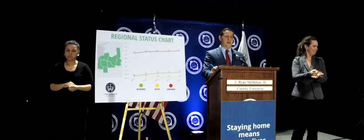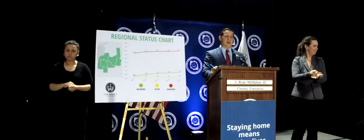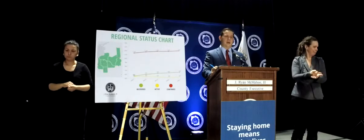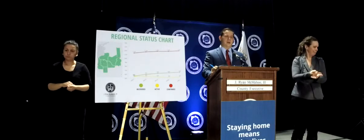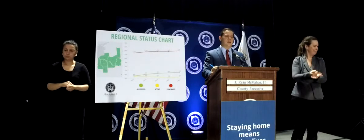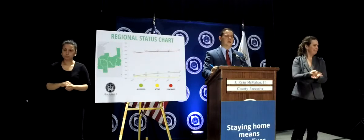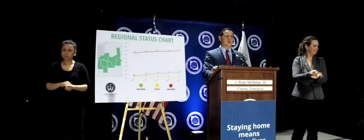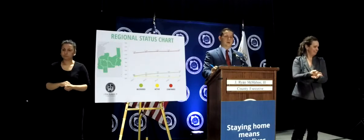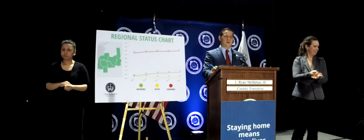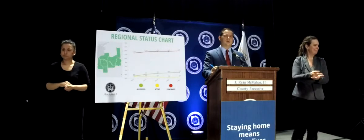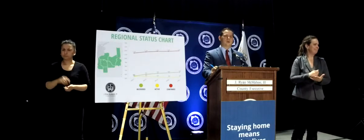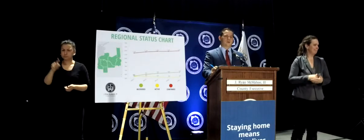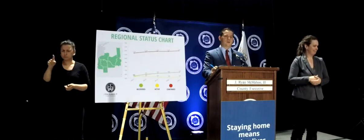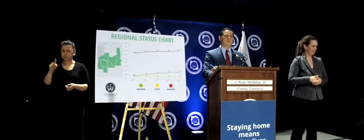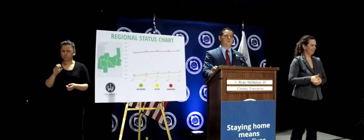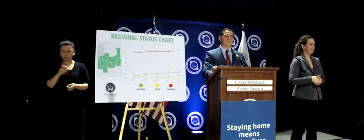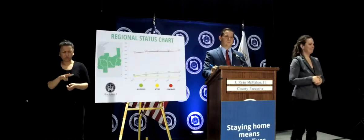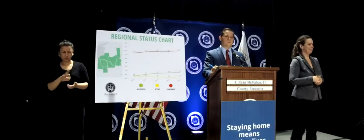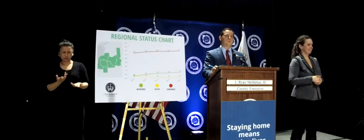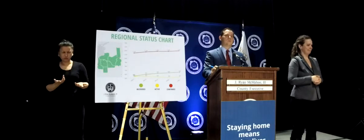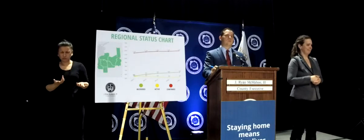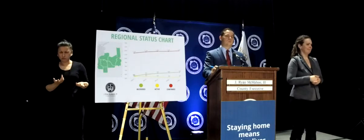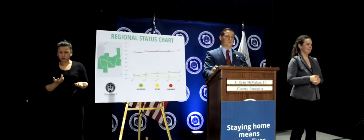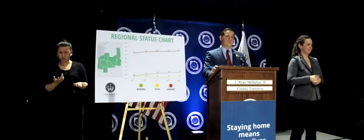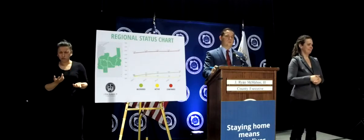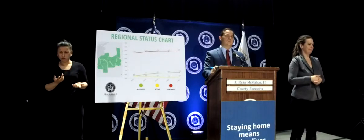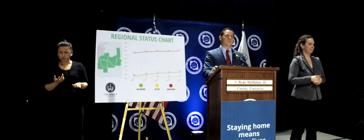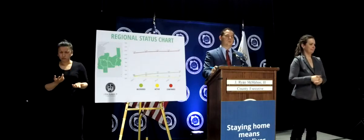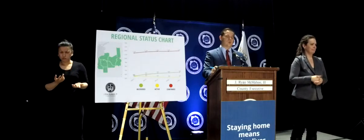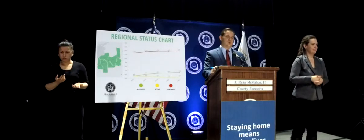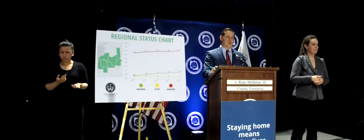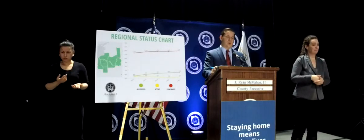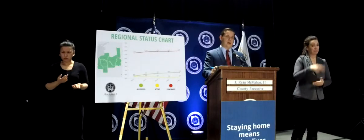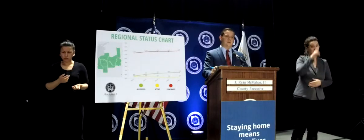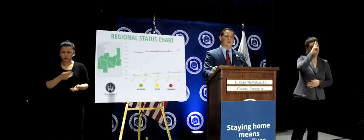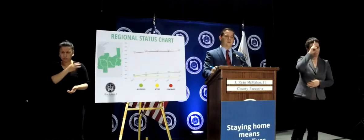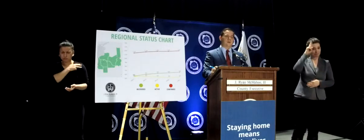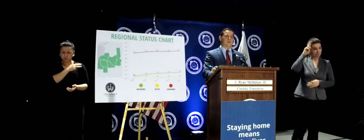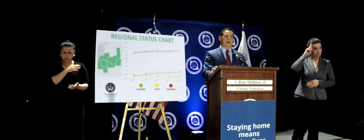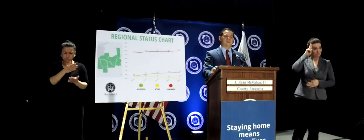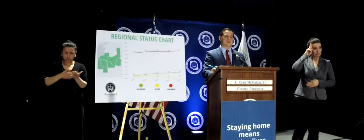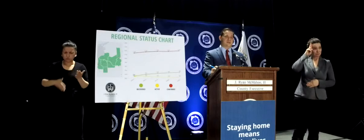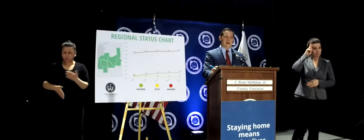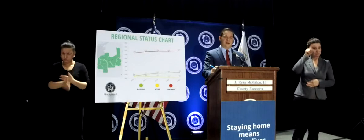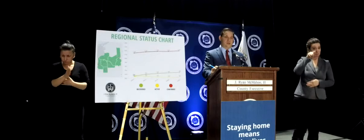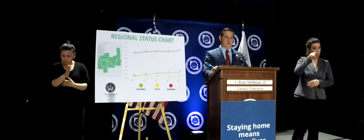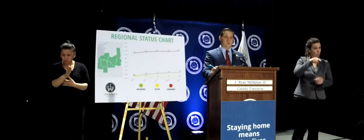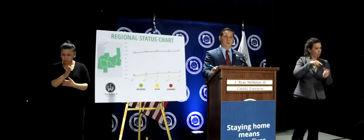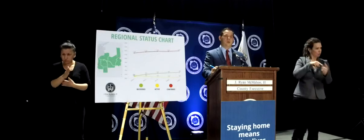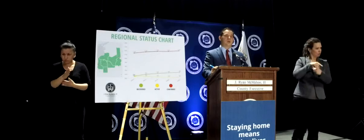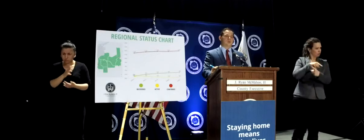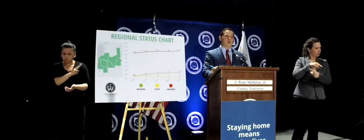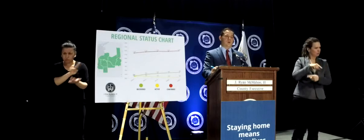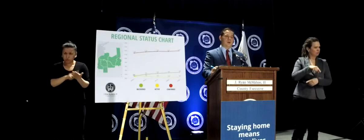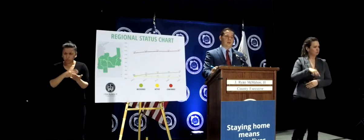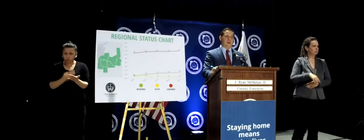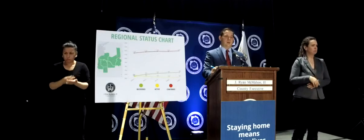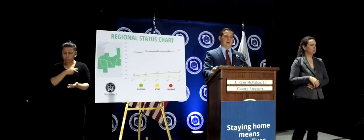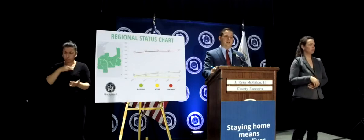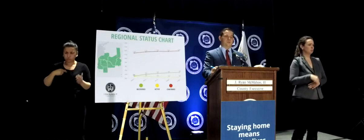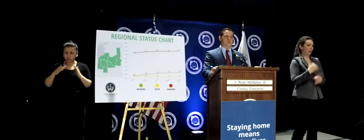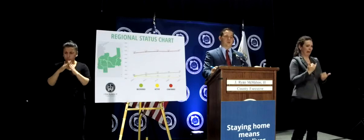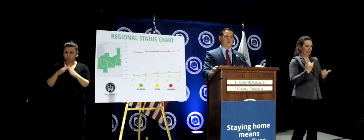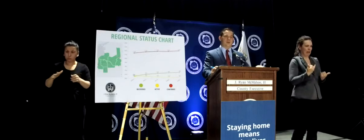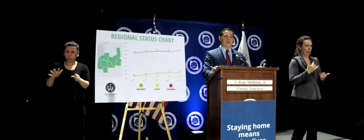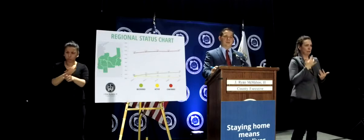This is a very small piece of business for the hospitals that's now being restarted. Correct. The capacity is not an issue. So, and